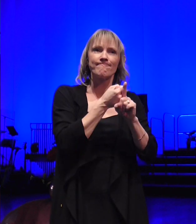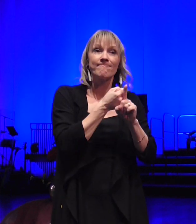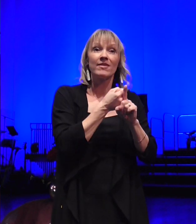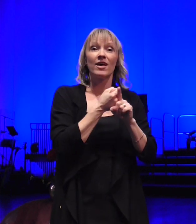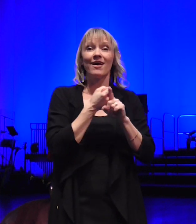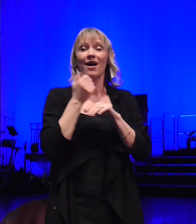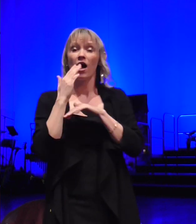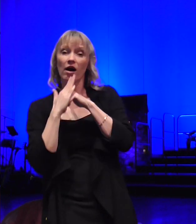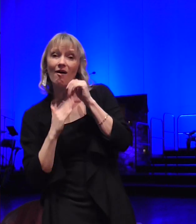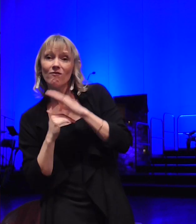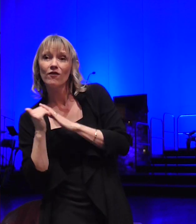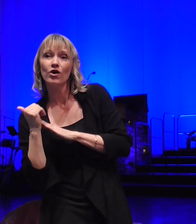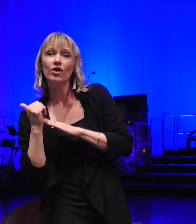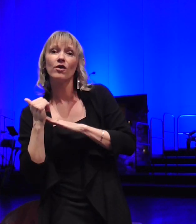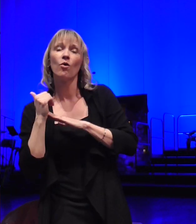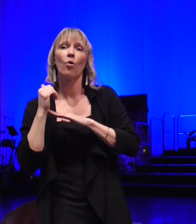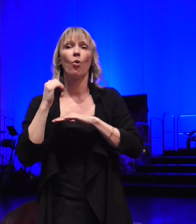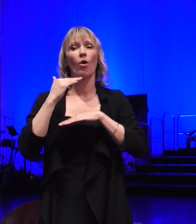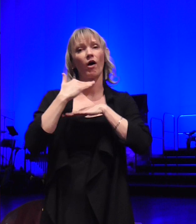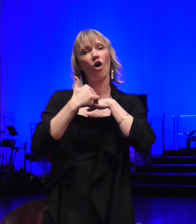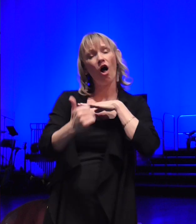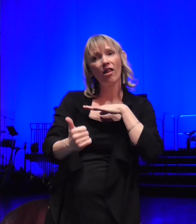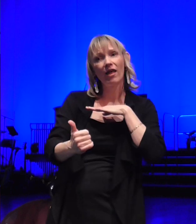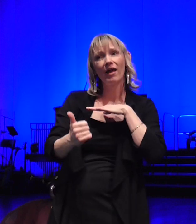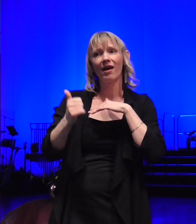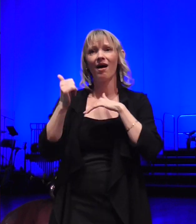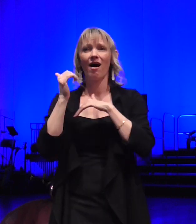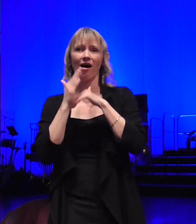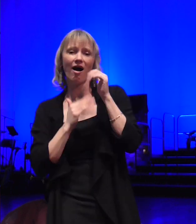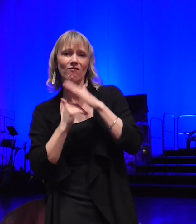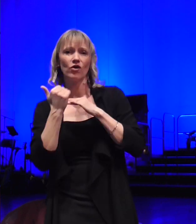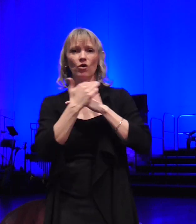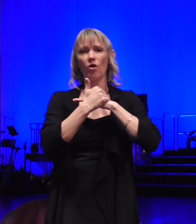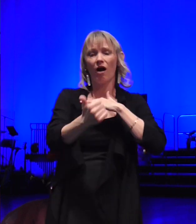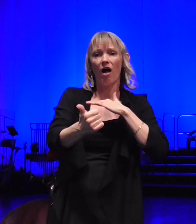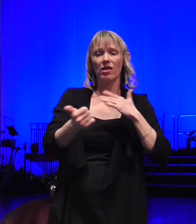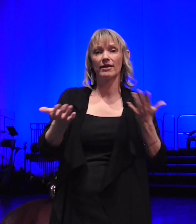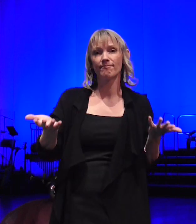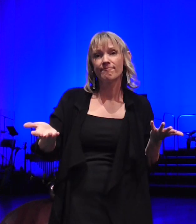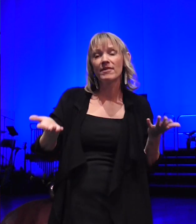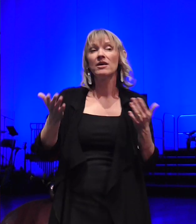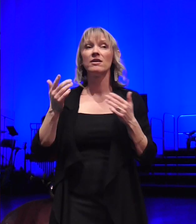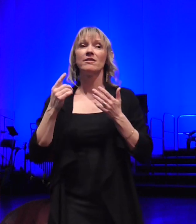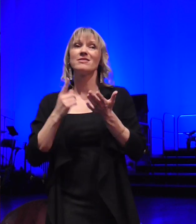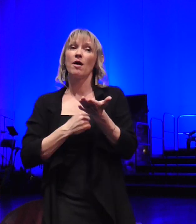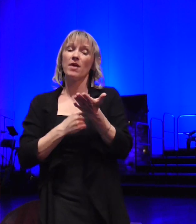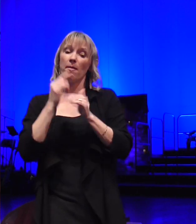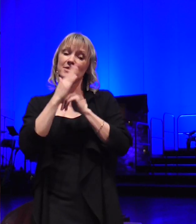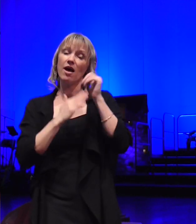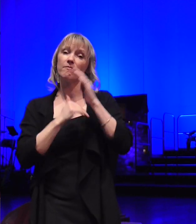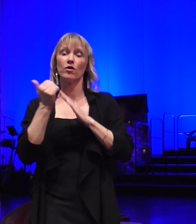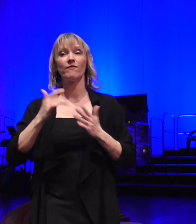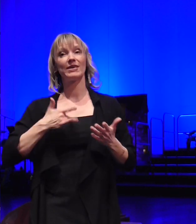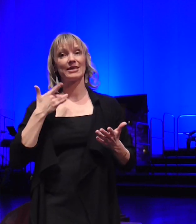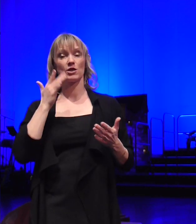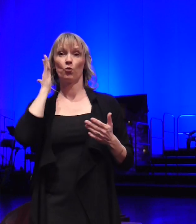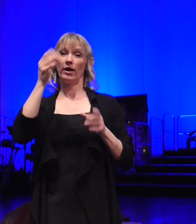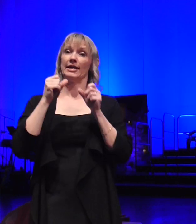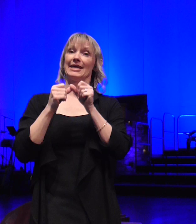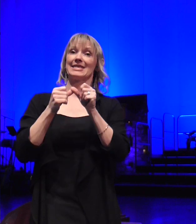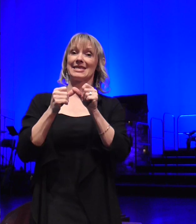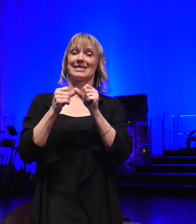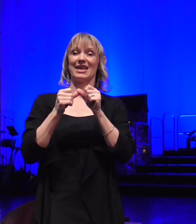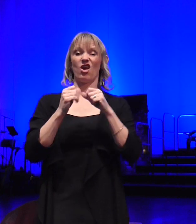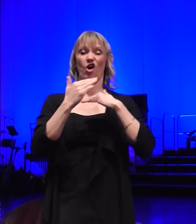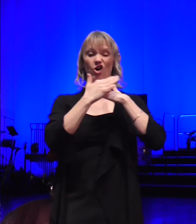Comfort or calling? Comfort or calling? Comfort sometimes feels like it's going to be consistent for us.